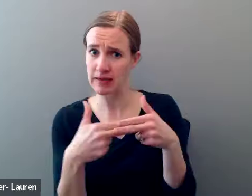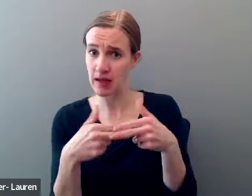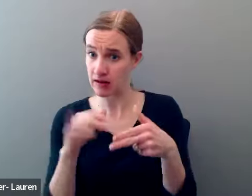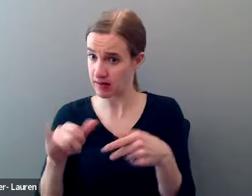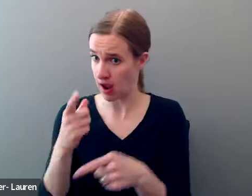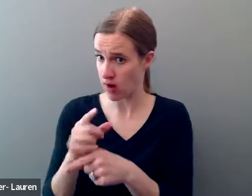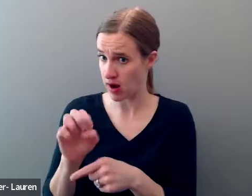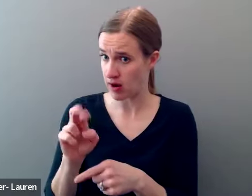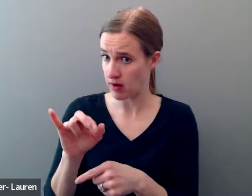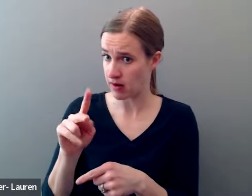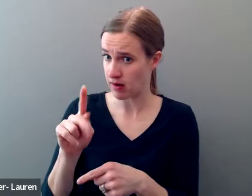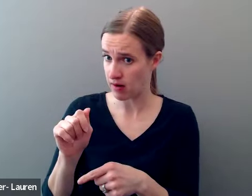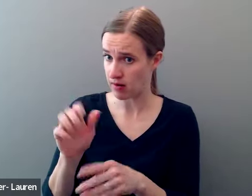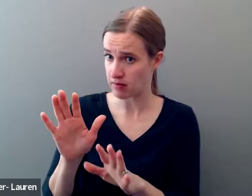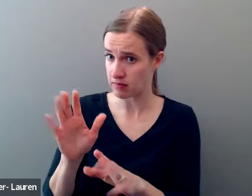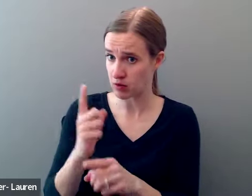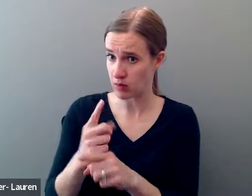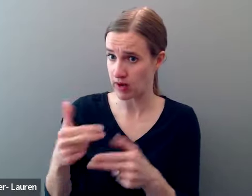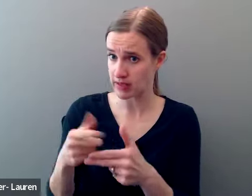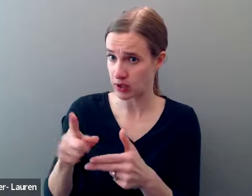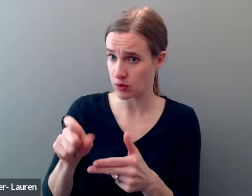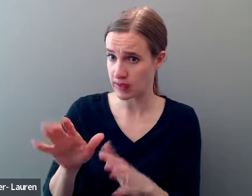Erica? Let's see. Nice, yeah.